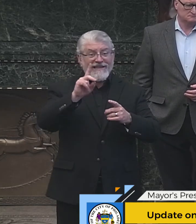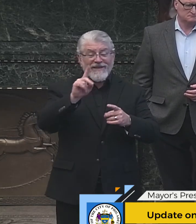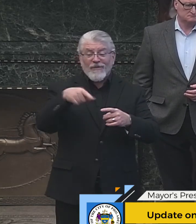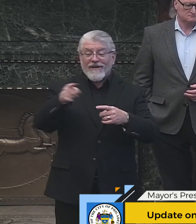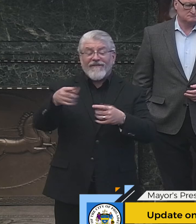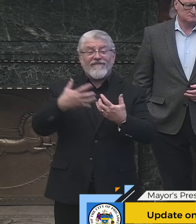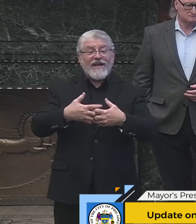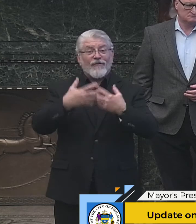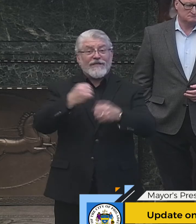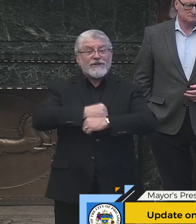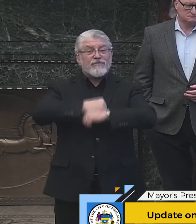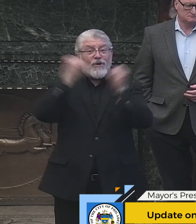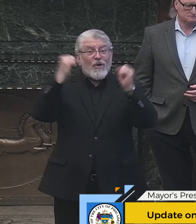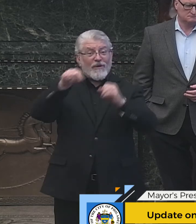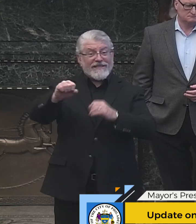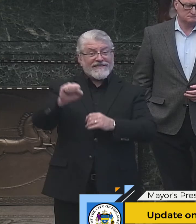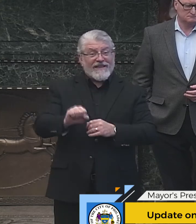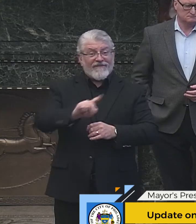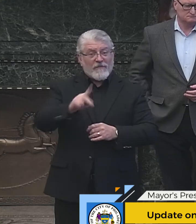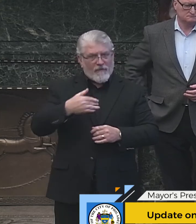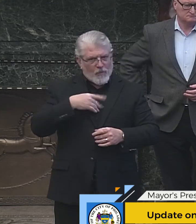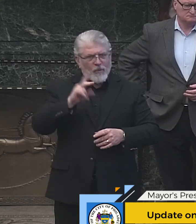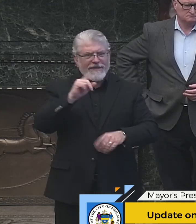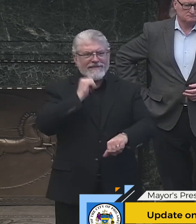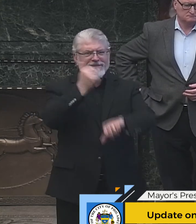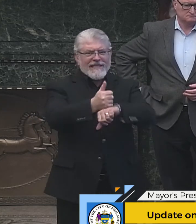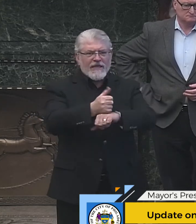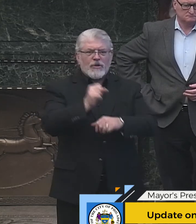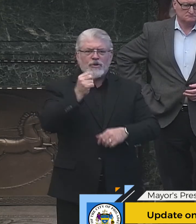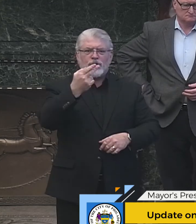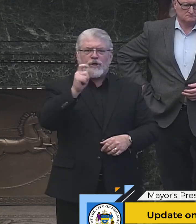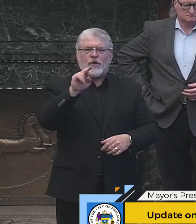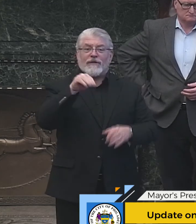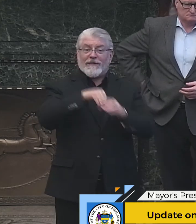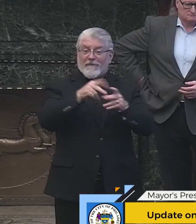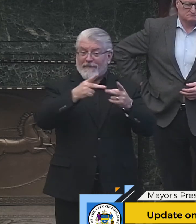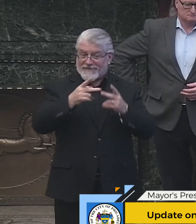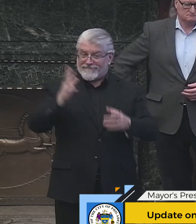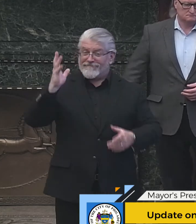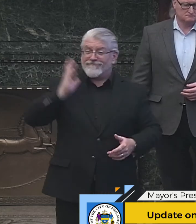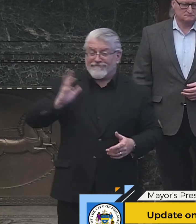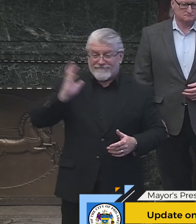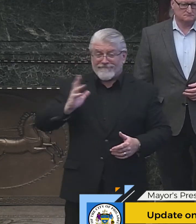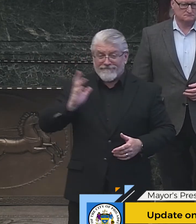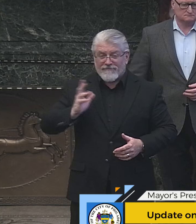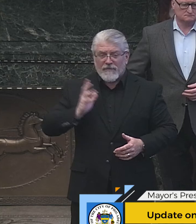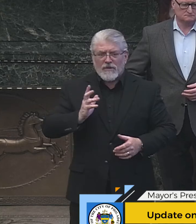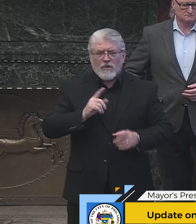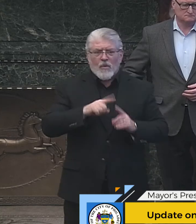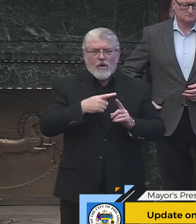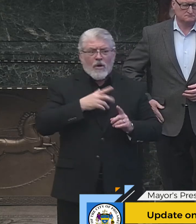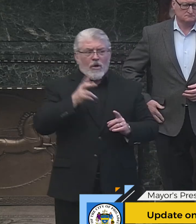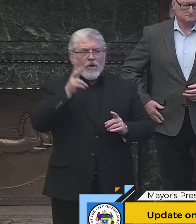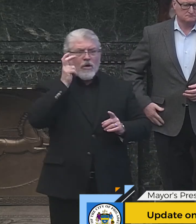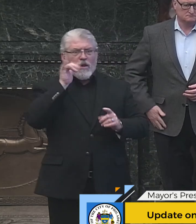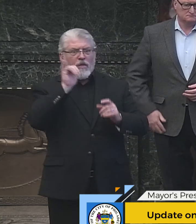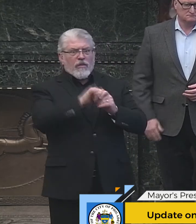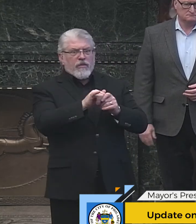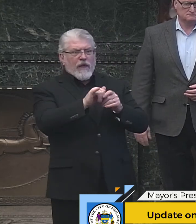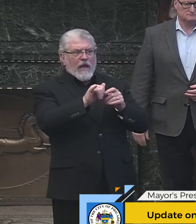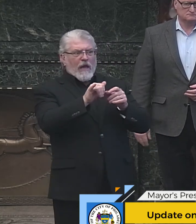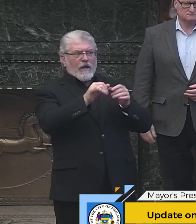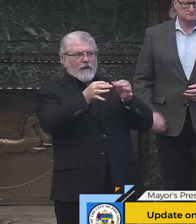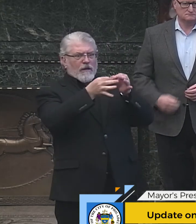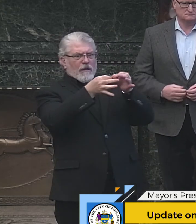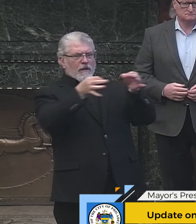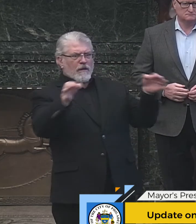And so when I think of shelter in place, I think of that summer day when the refinery exploded. And so if I am hesitant to use